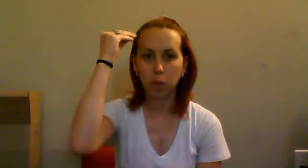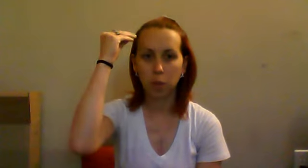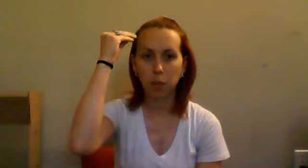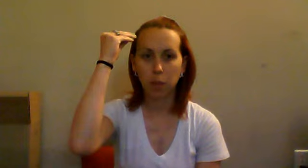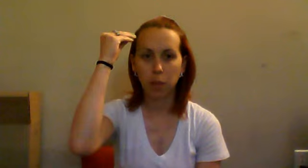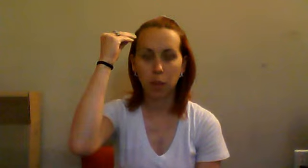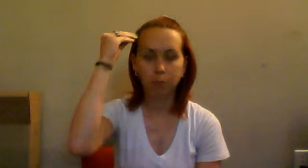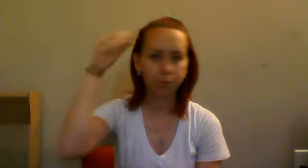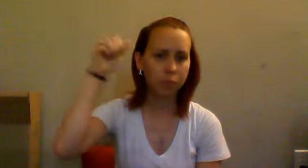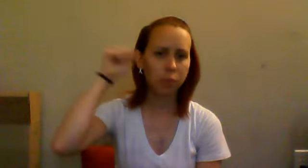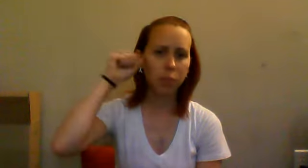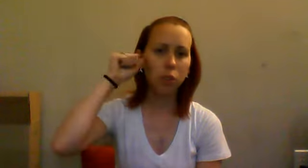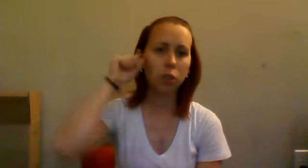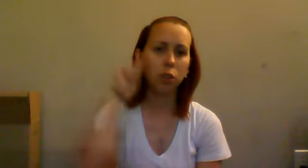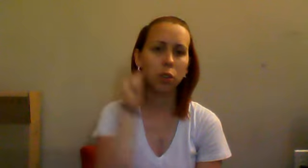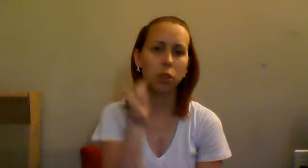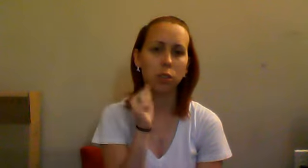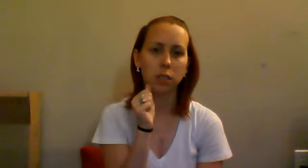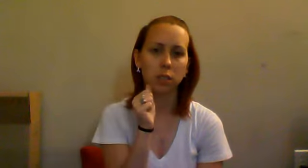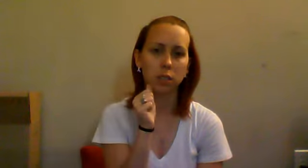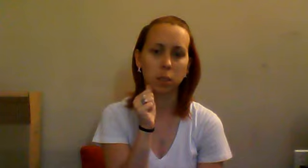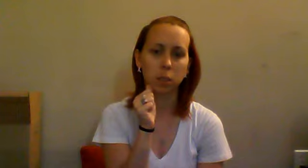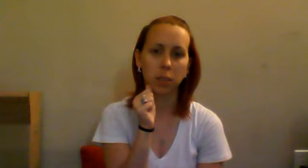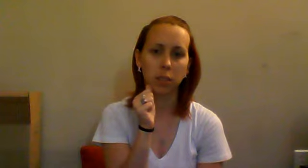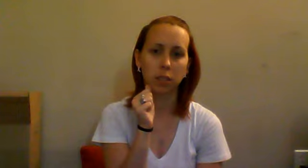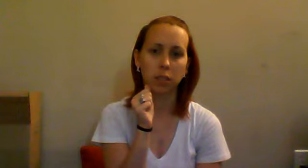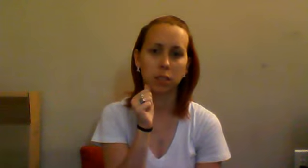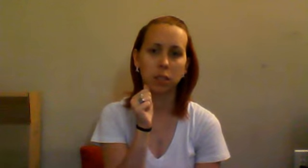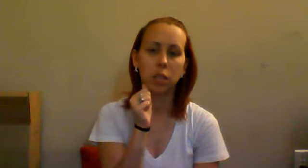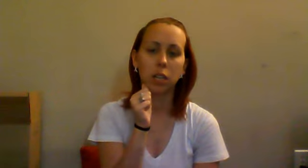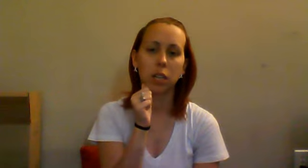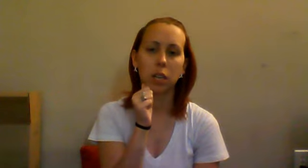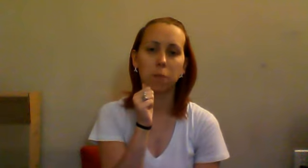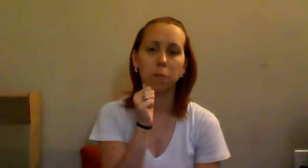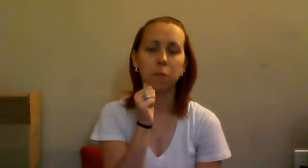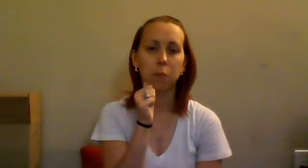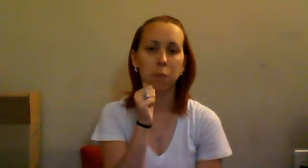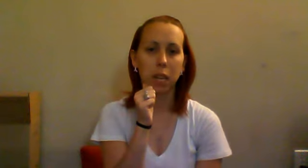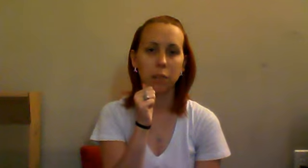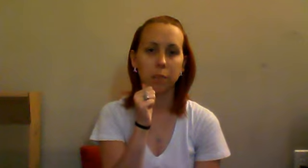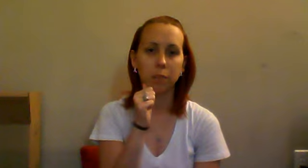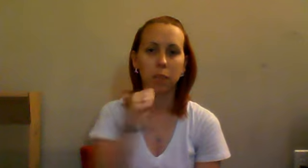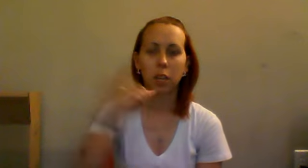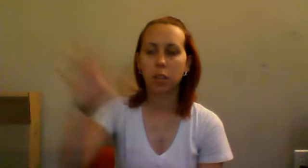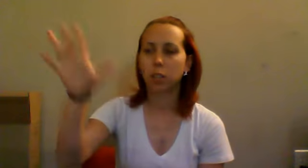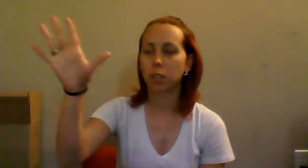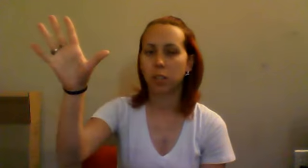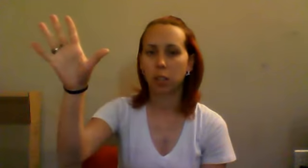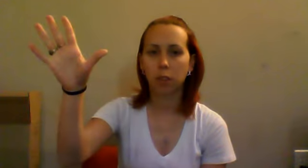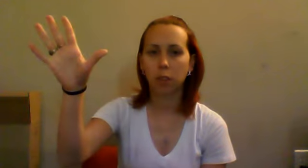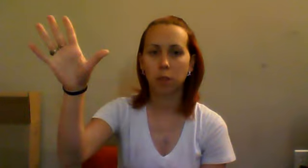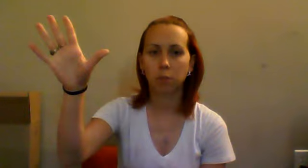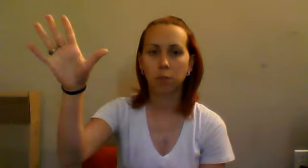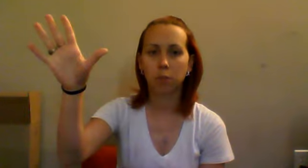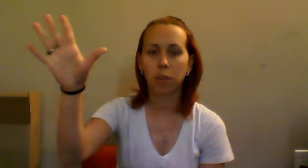the baseball cap, girl is the pigtails. For man, you're going to take your thumb and